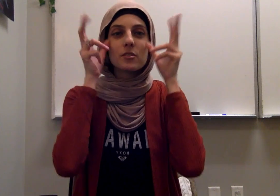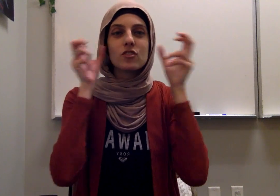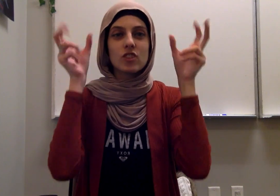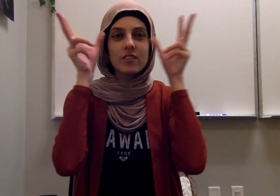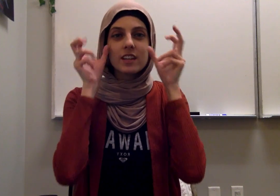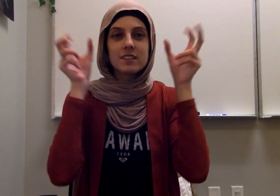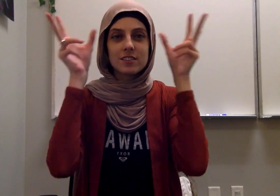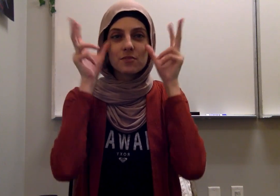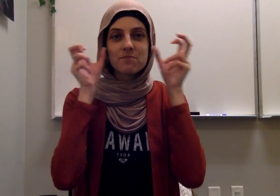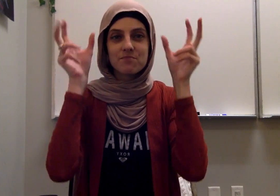Mischievous.